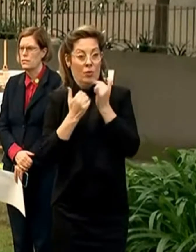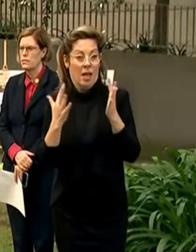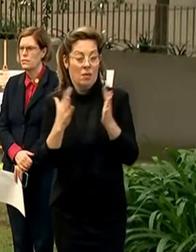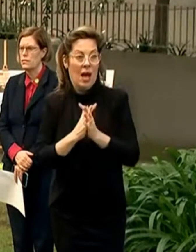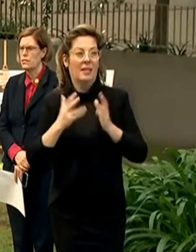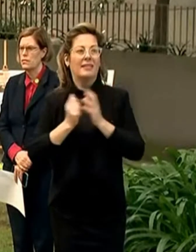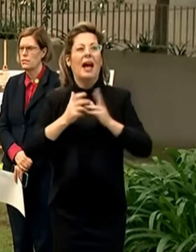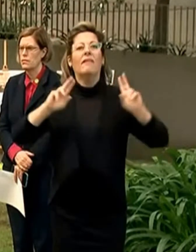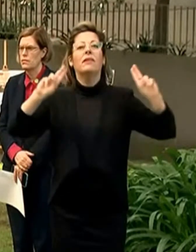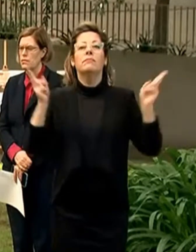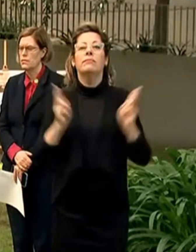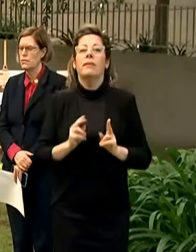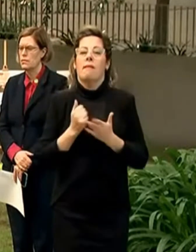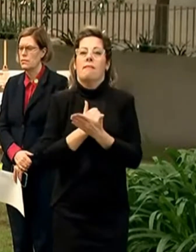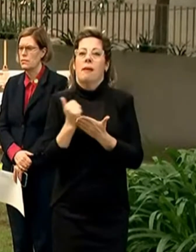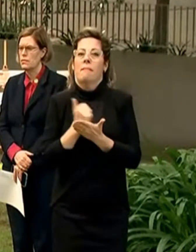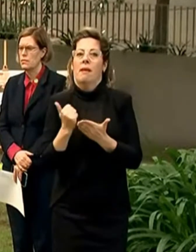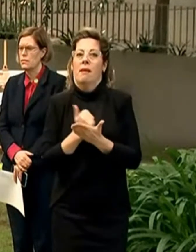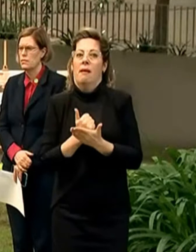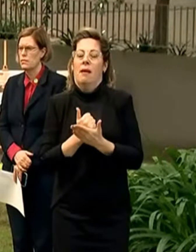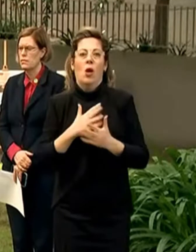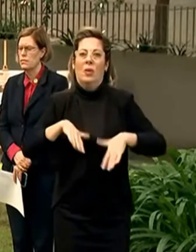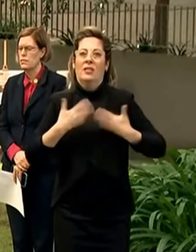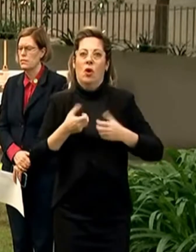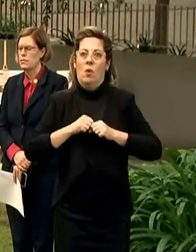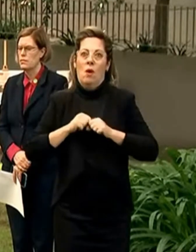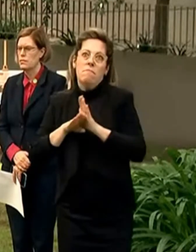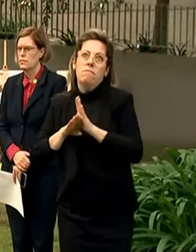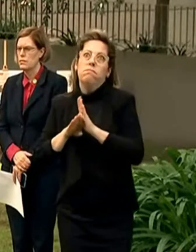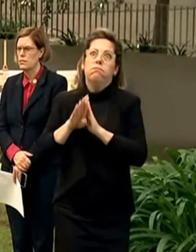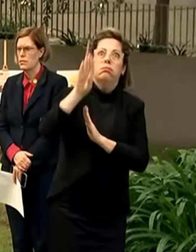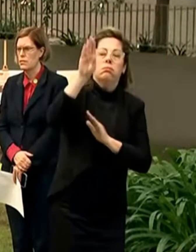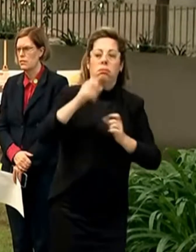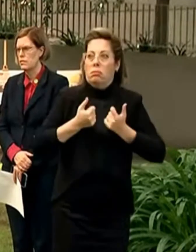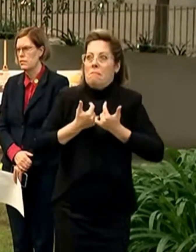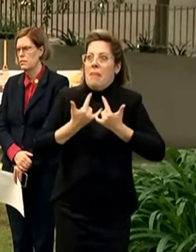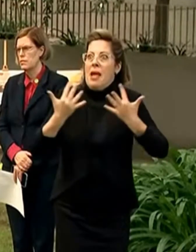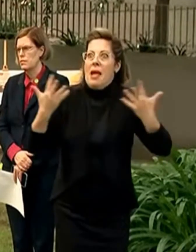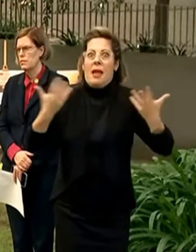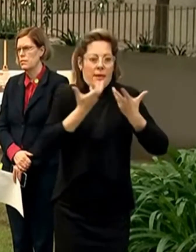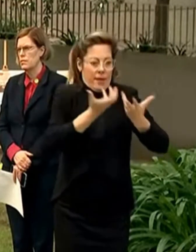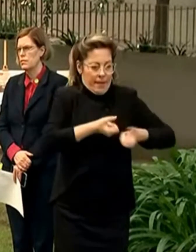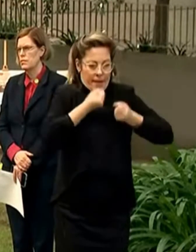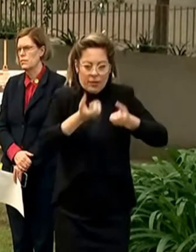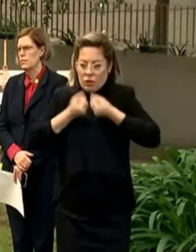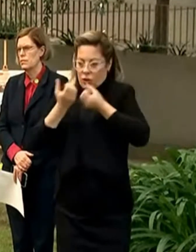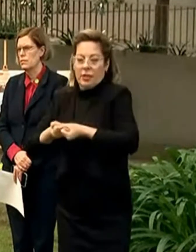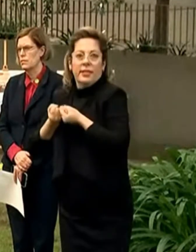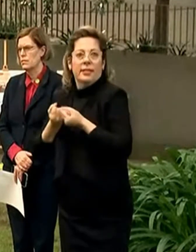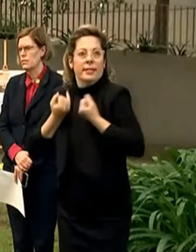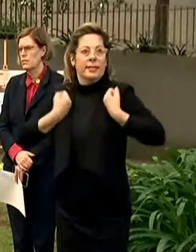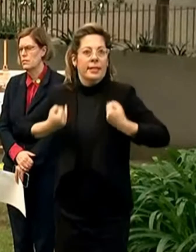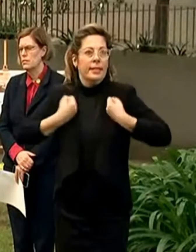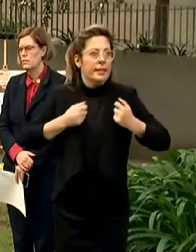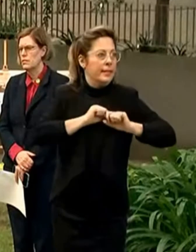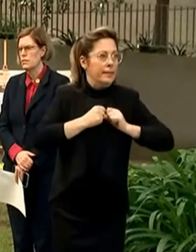our what we call risk mitigation strategy. So in the first instance, we restricted the number of people that could attend particular events in these